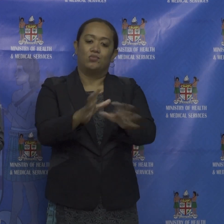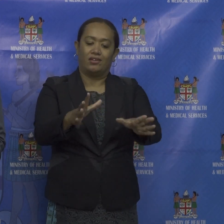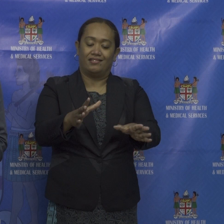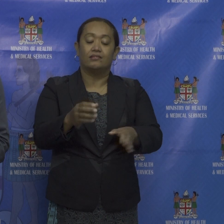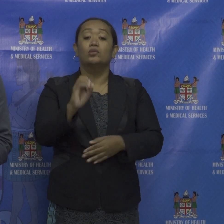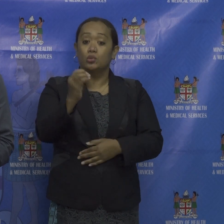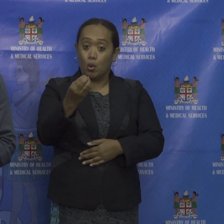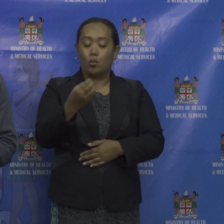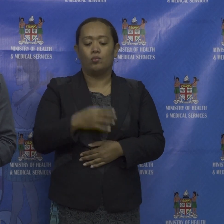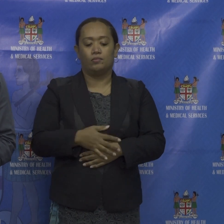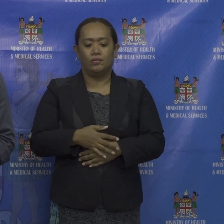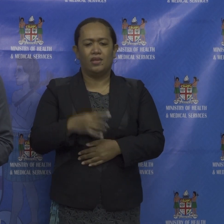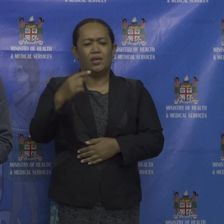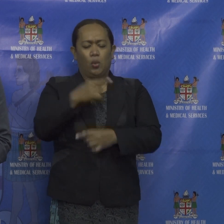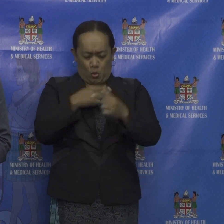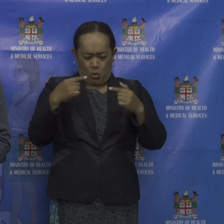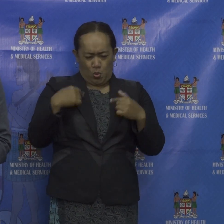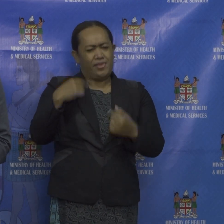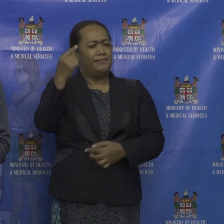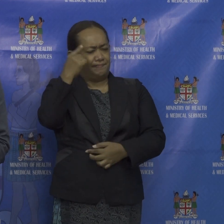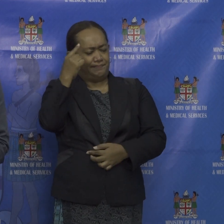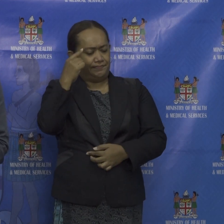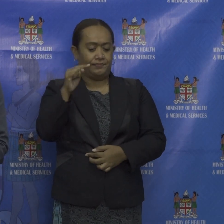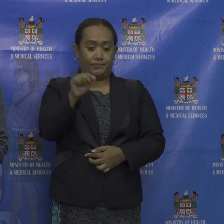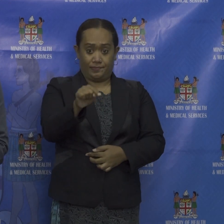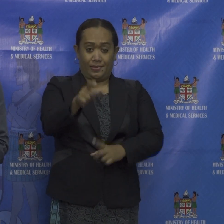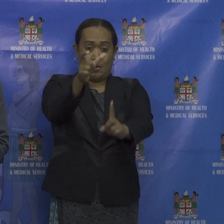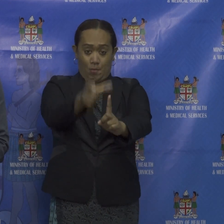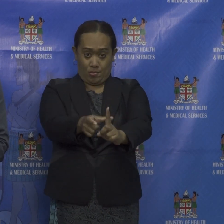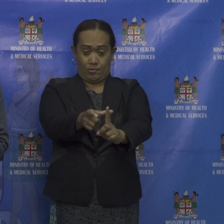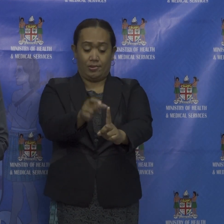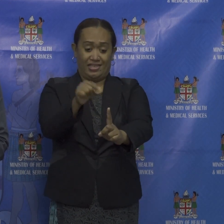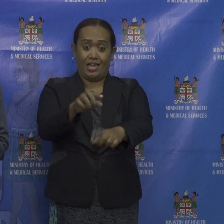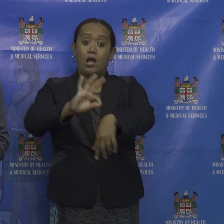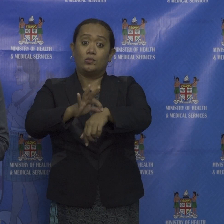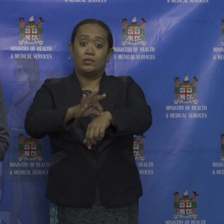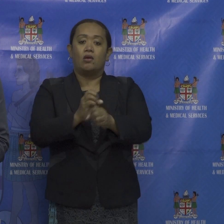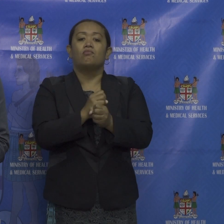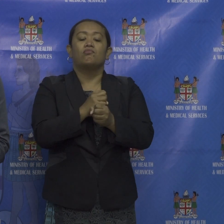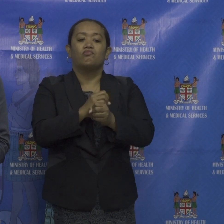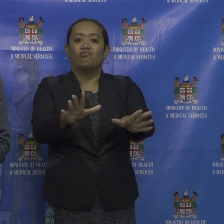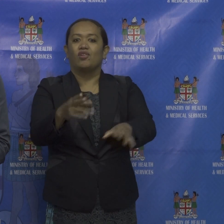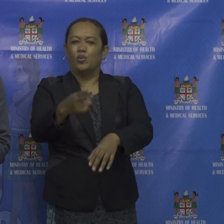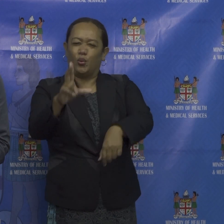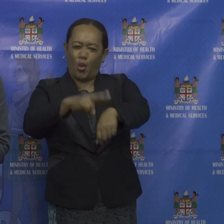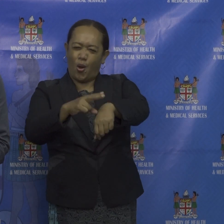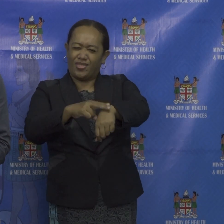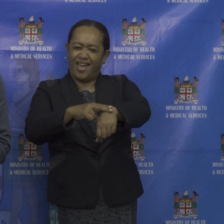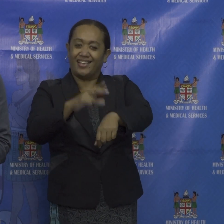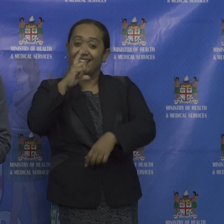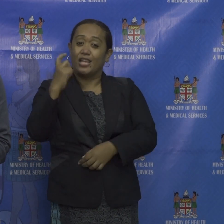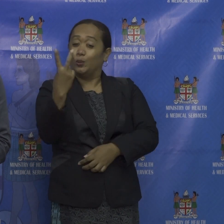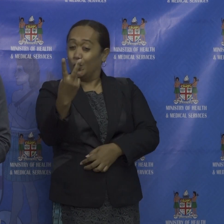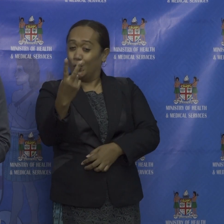We suspect this patient was the source point of transmission to the two doctors in Lotoko Hospital who were previously announced as COVID